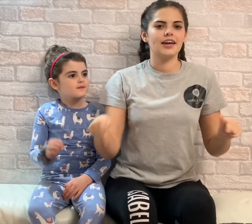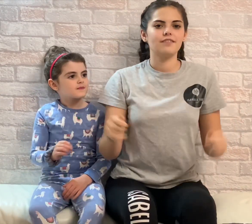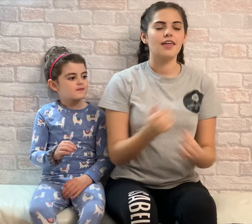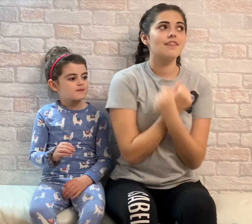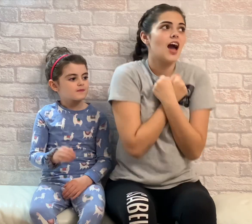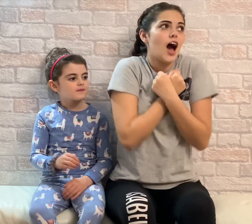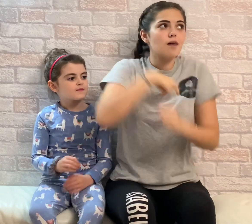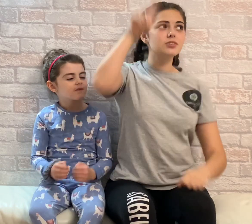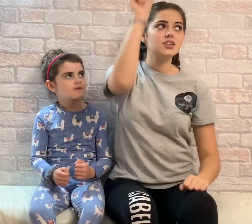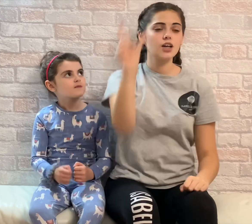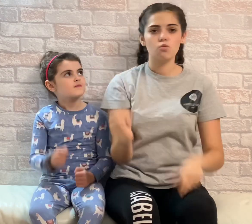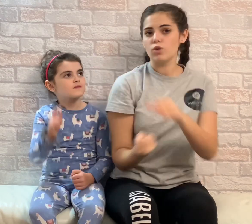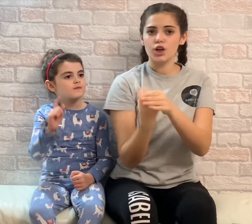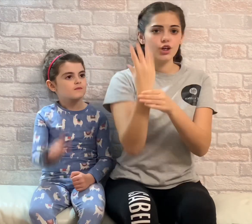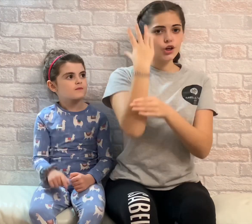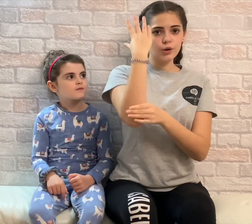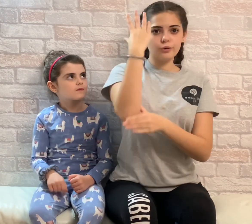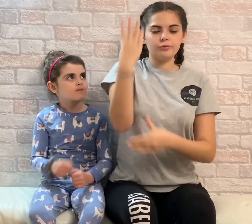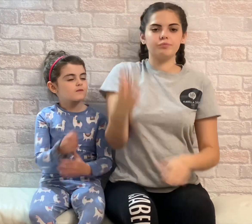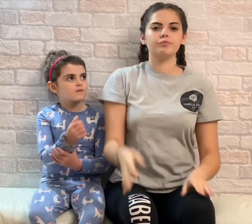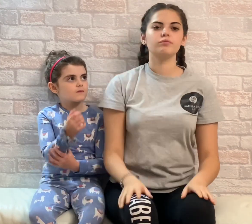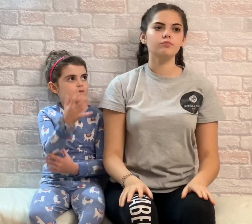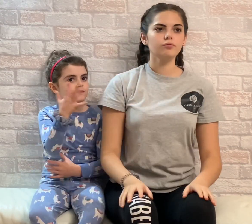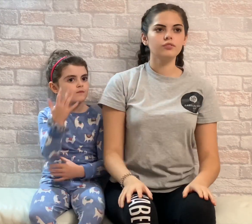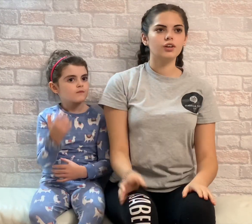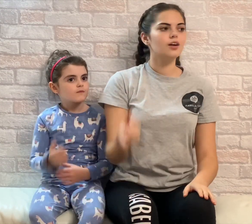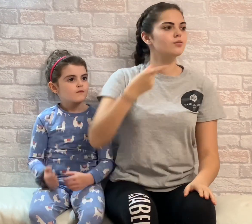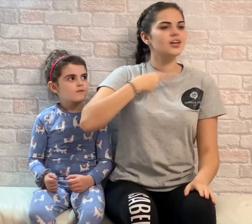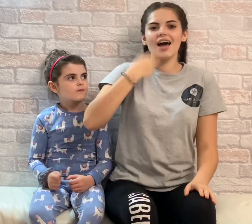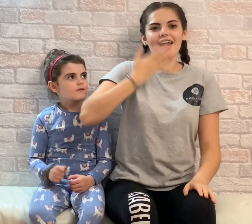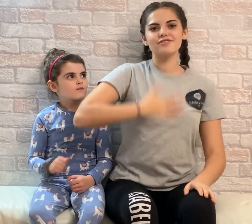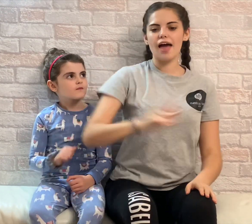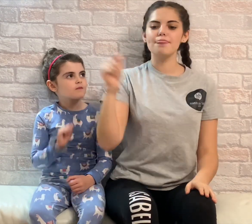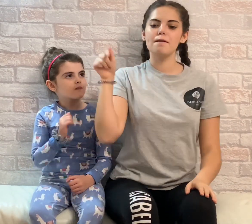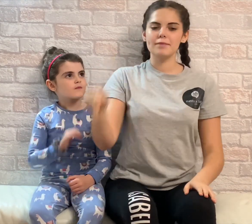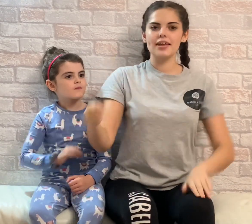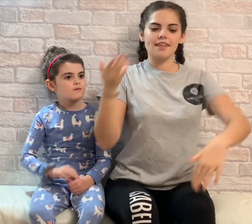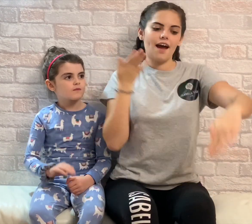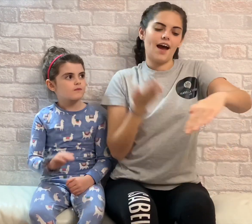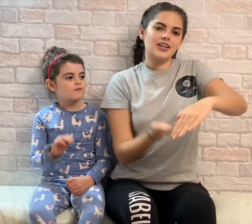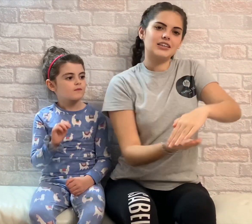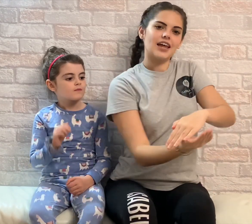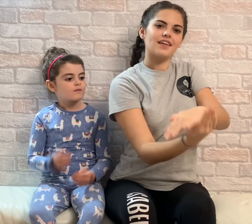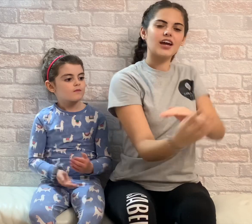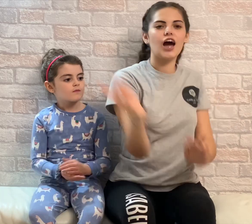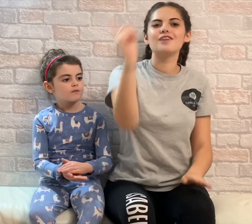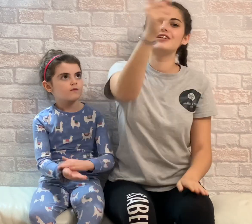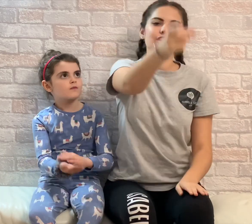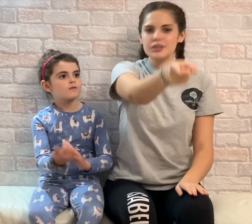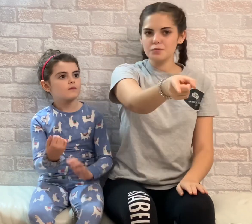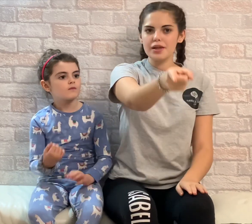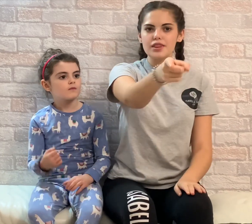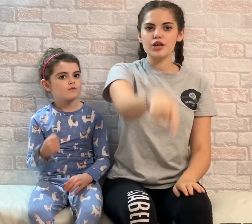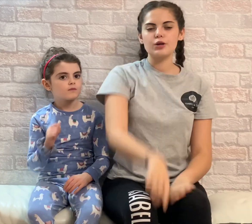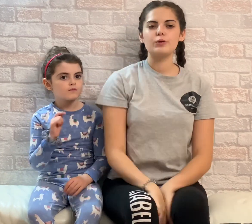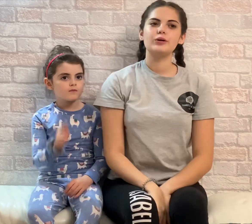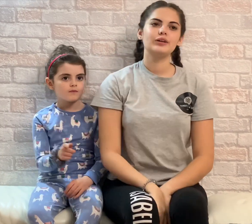Here in the arms someone new, but I'd rather be there under the covers just with you.